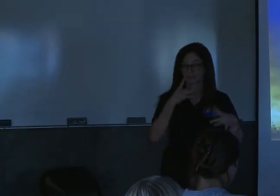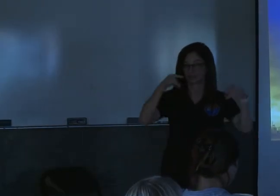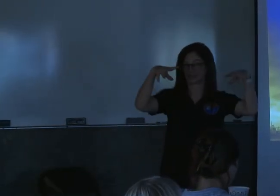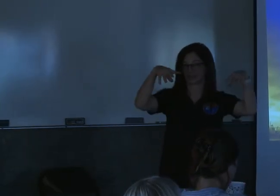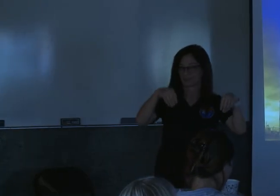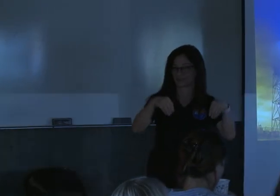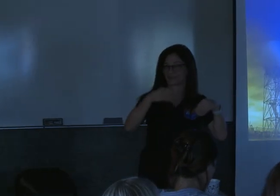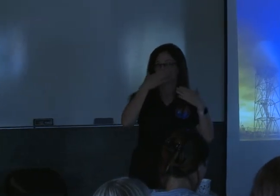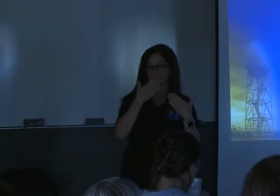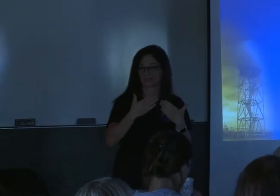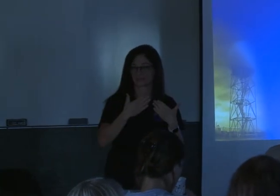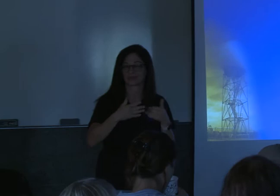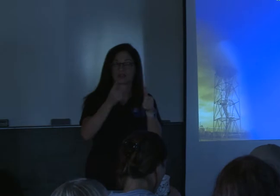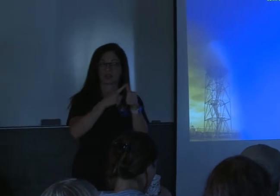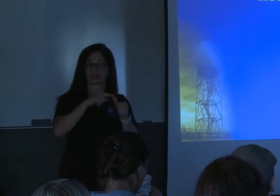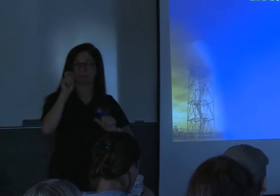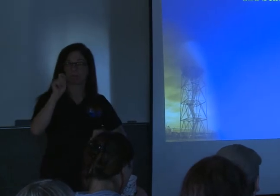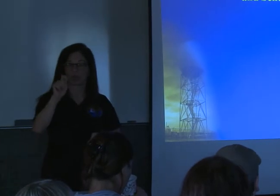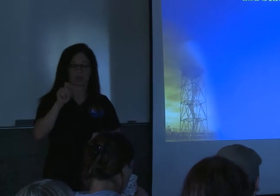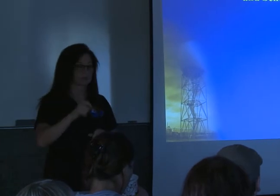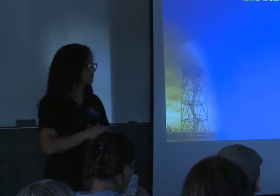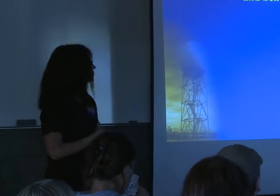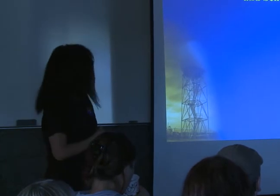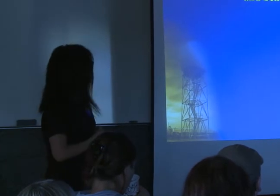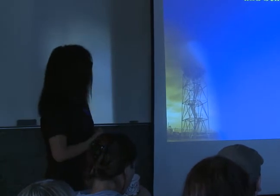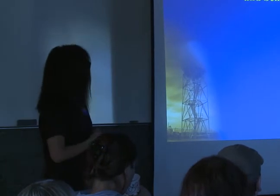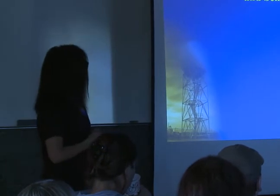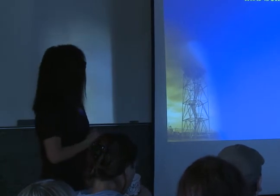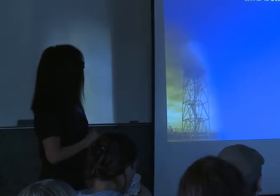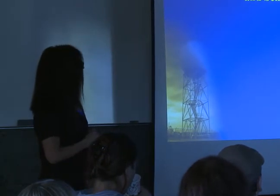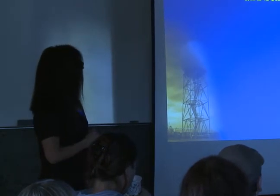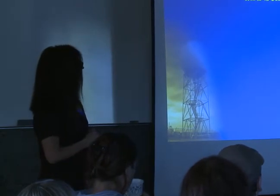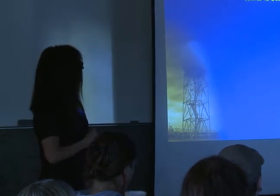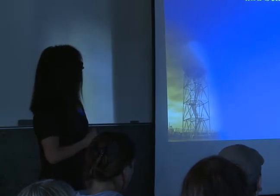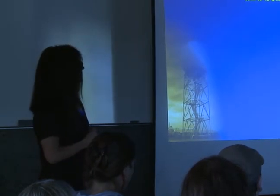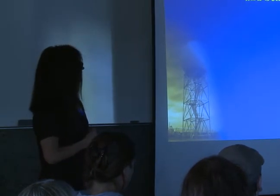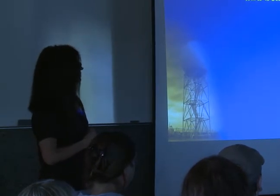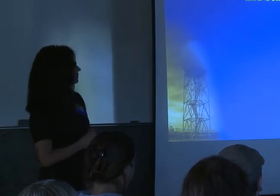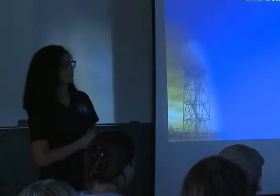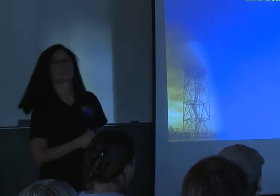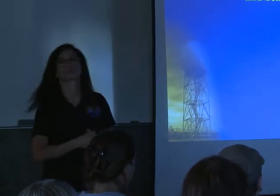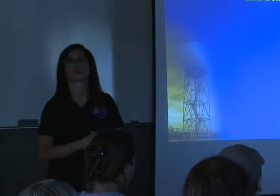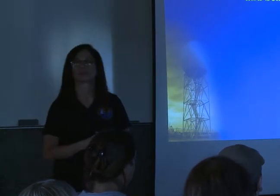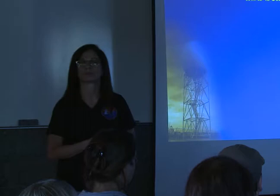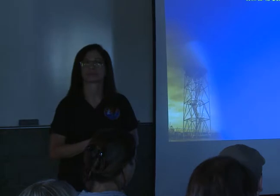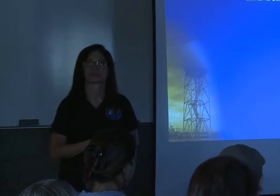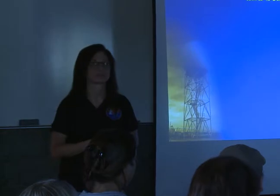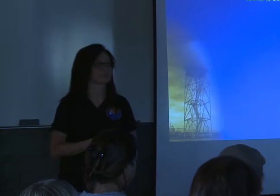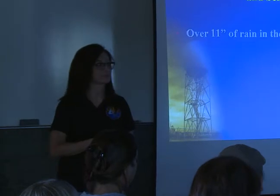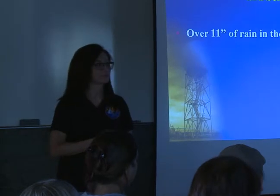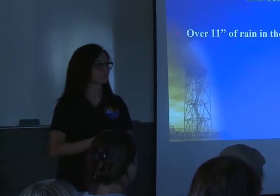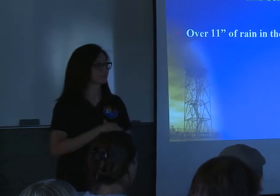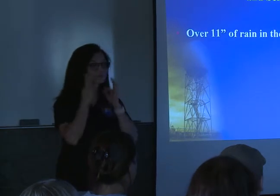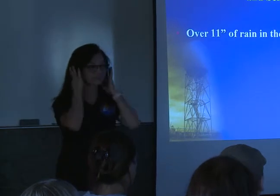down the lights perfect first bullet it should be understood that in the we have to uh